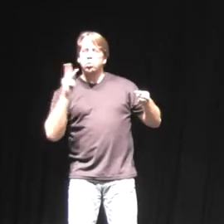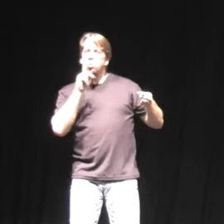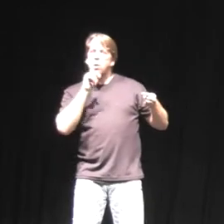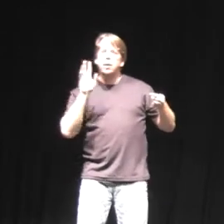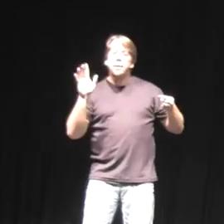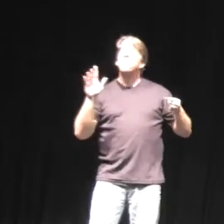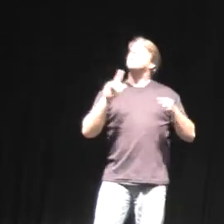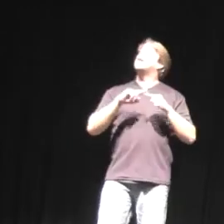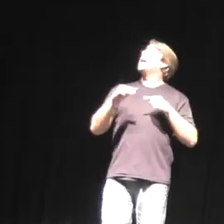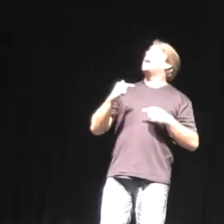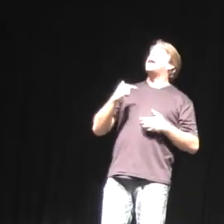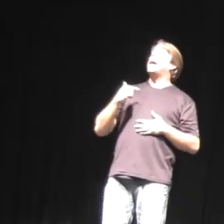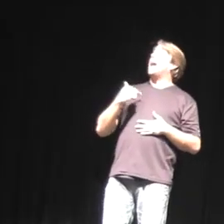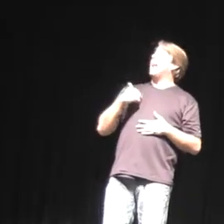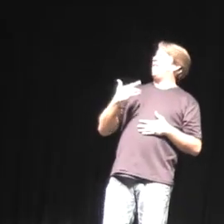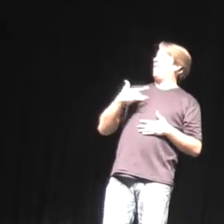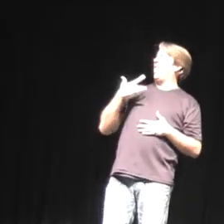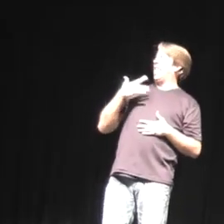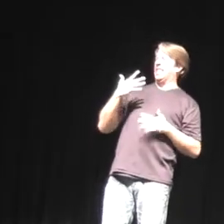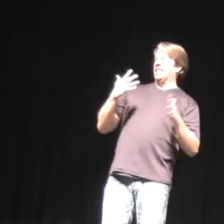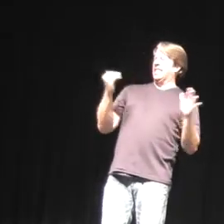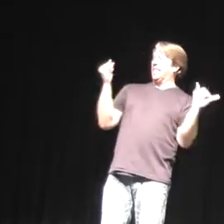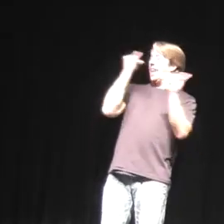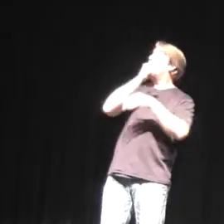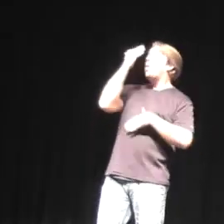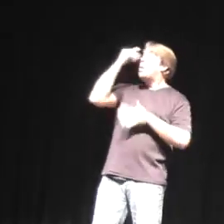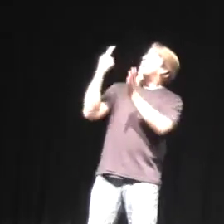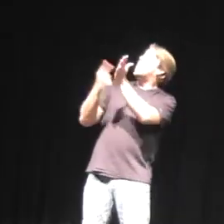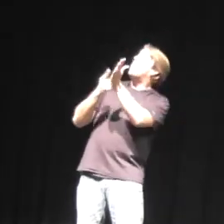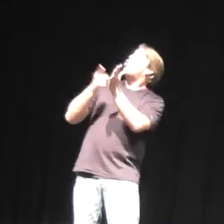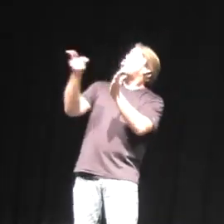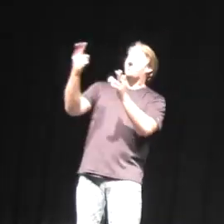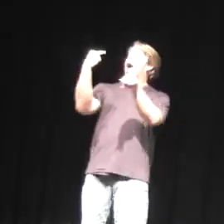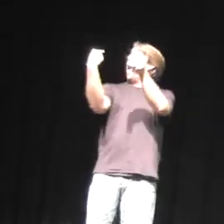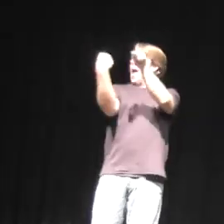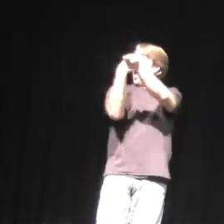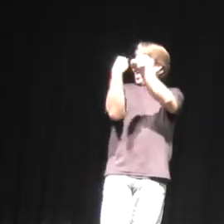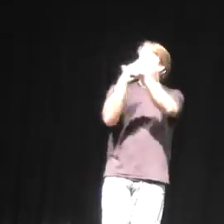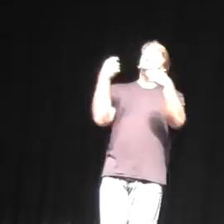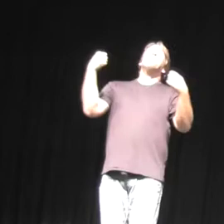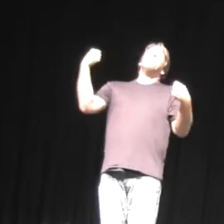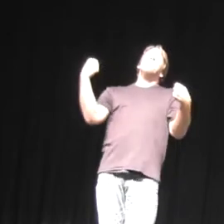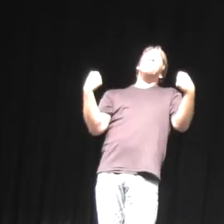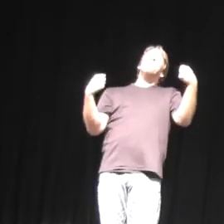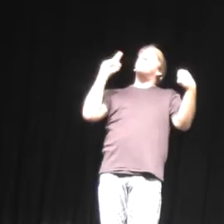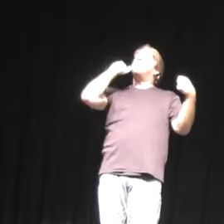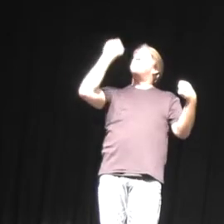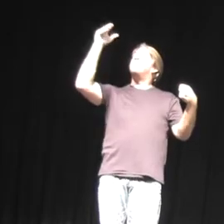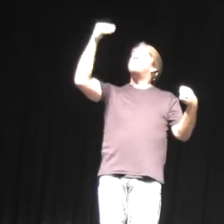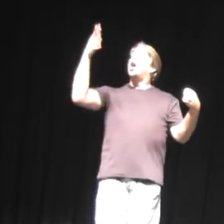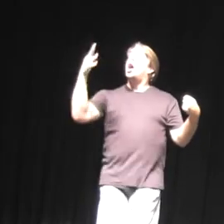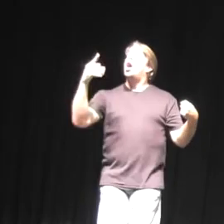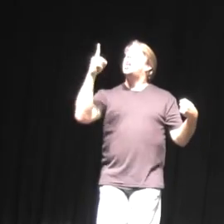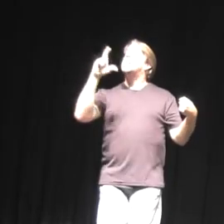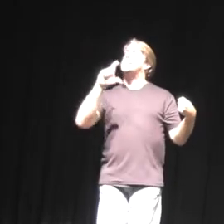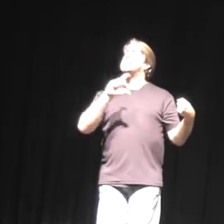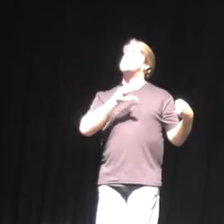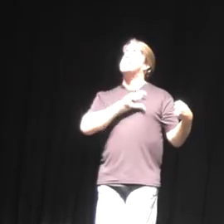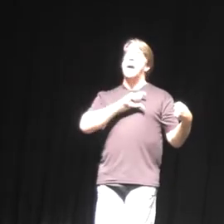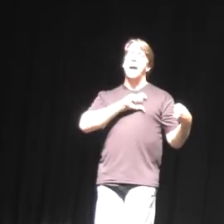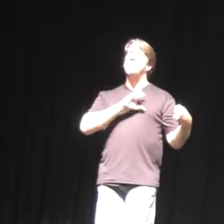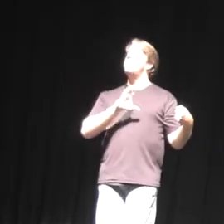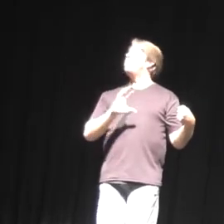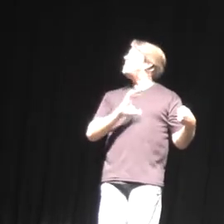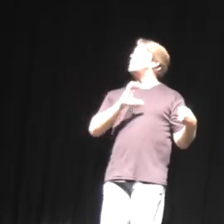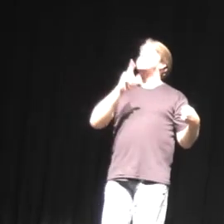And, but this is how I feel. This is what I feel like. Have you guys ever been driving down the highway and you look in the mirror and you like freak out because you think you see like a cop